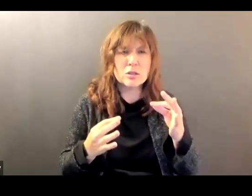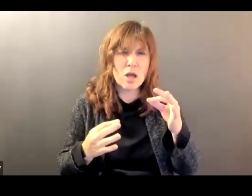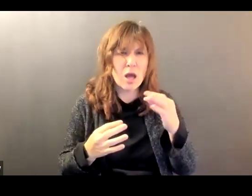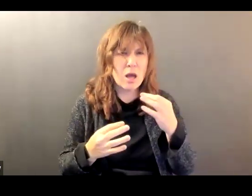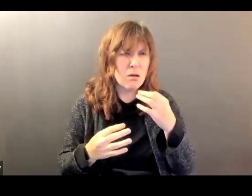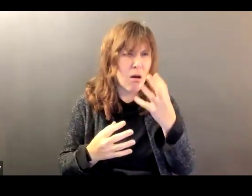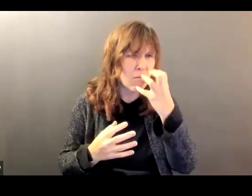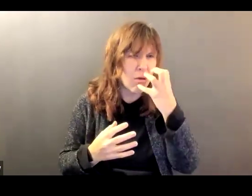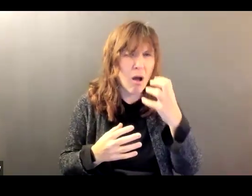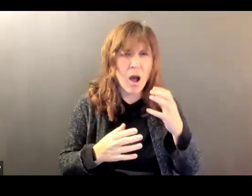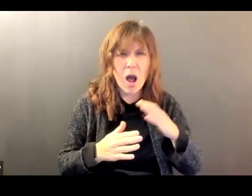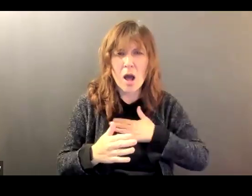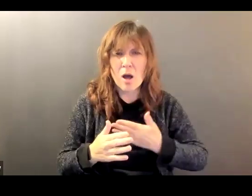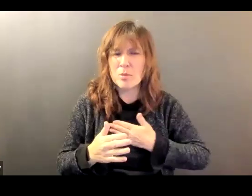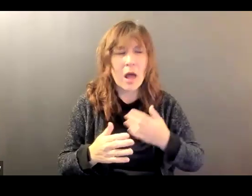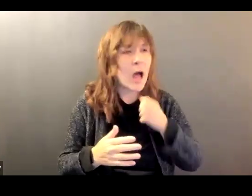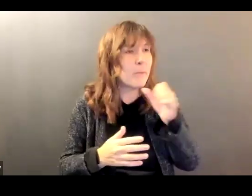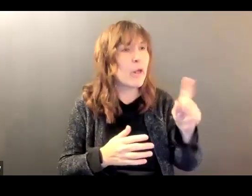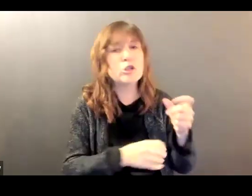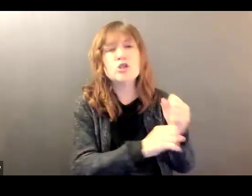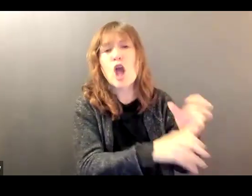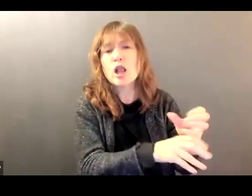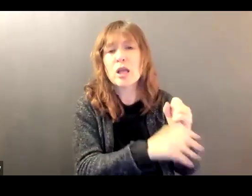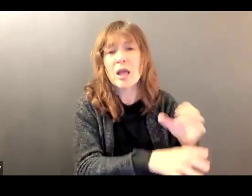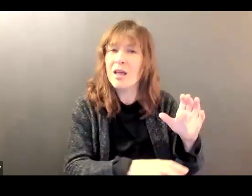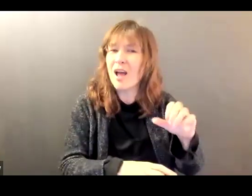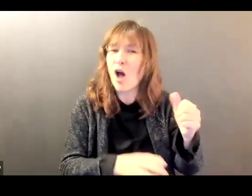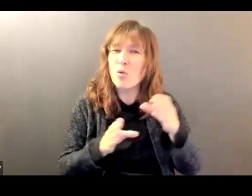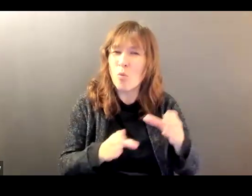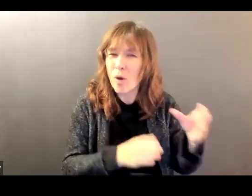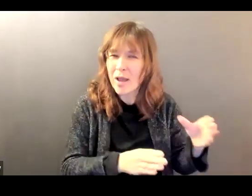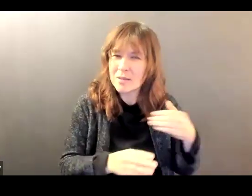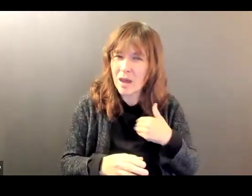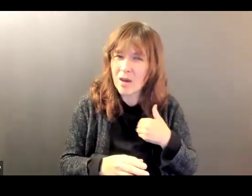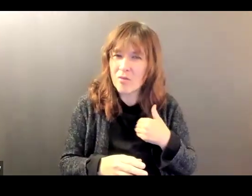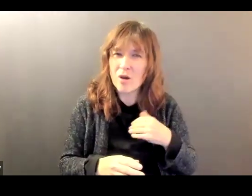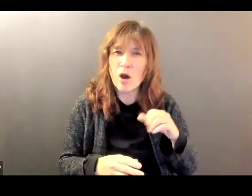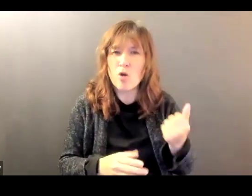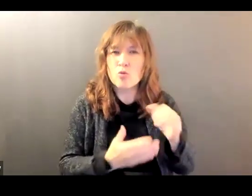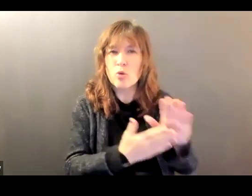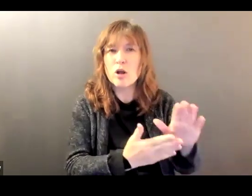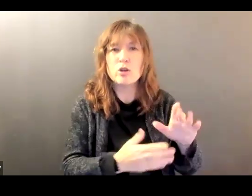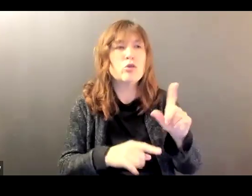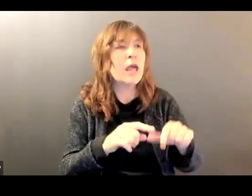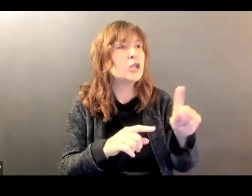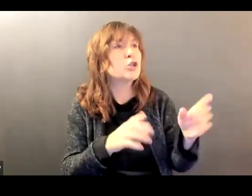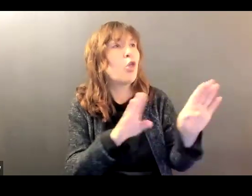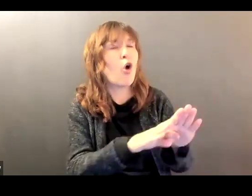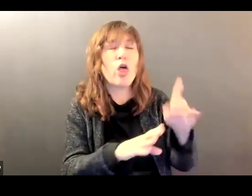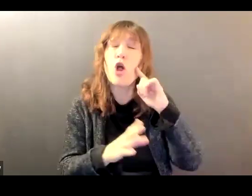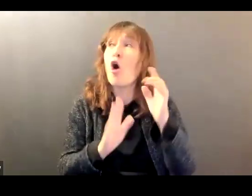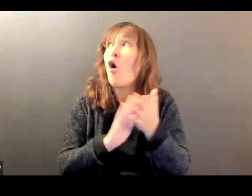just start yelling at them. I have to find other ways to resolve this issue. You cannot just close the school and say, oh, well, it'll work itself out. It will